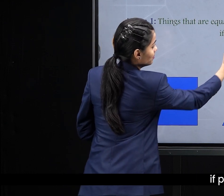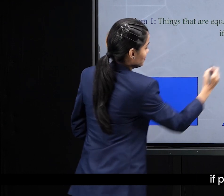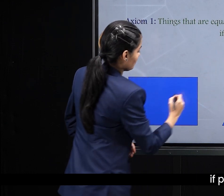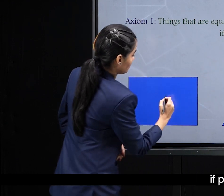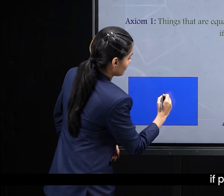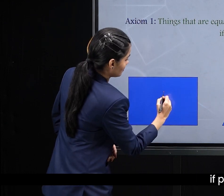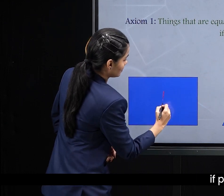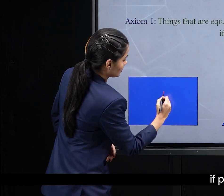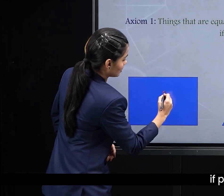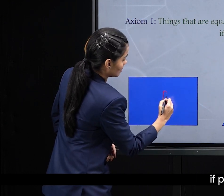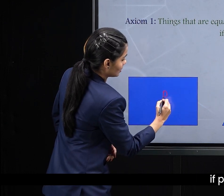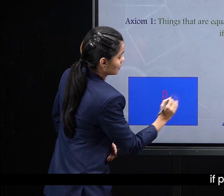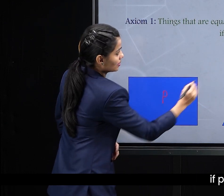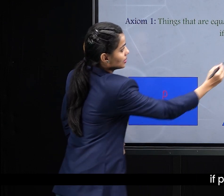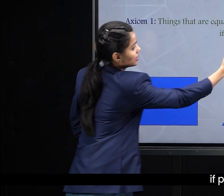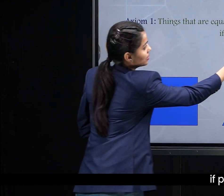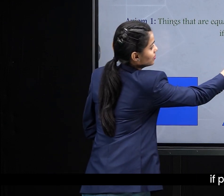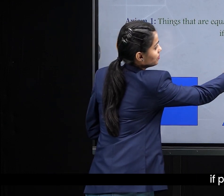if P is equal to